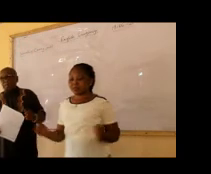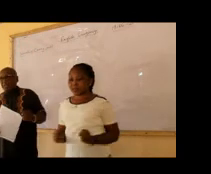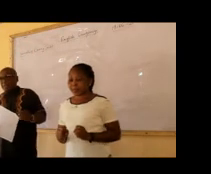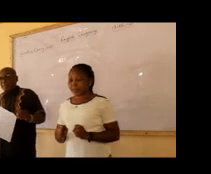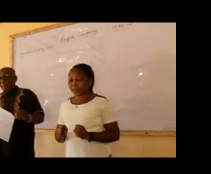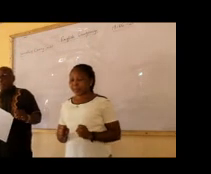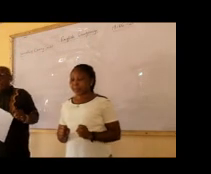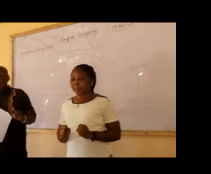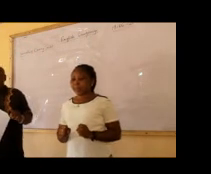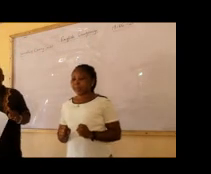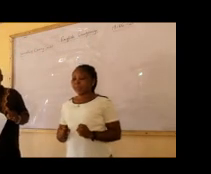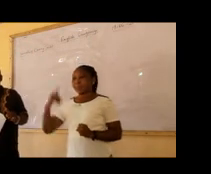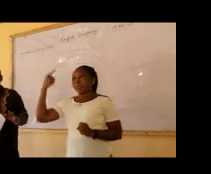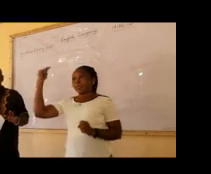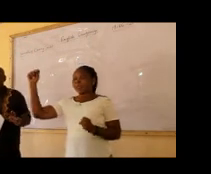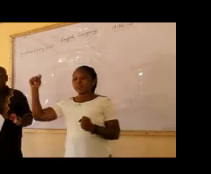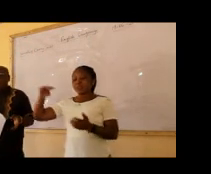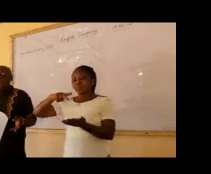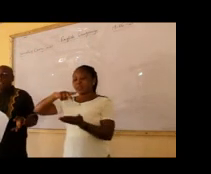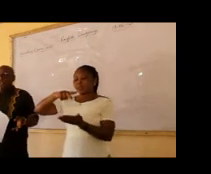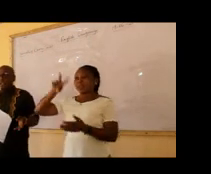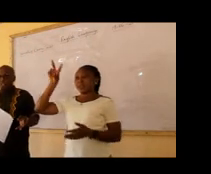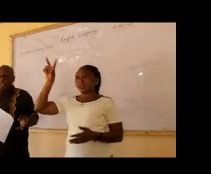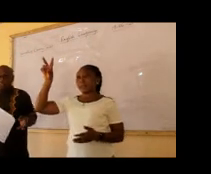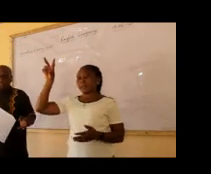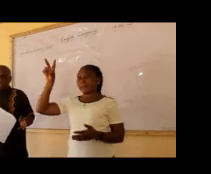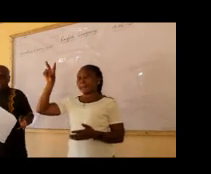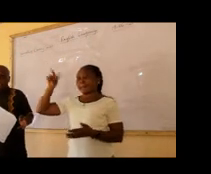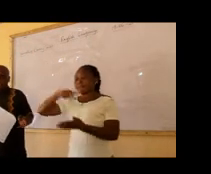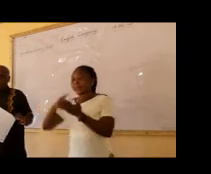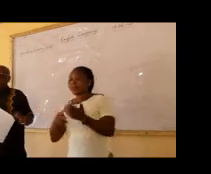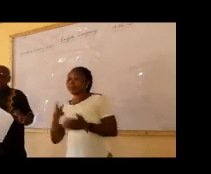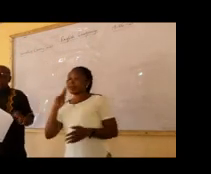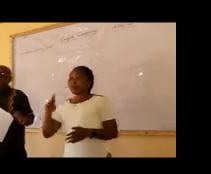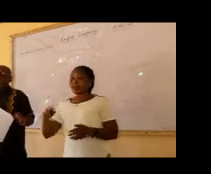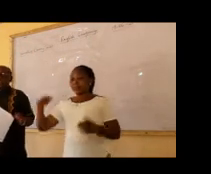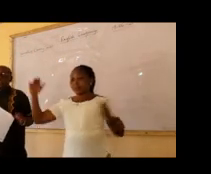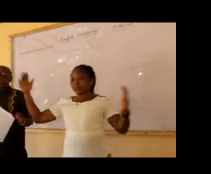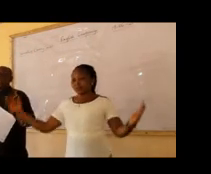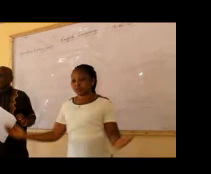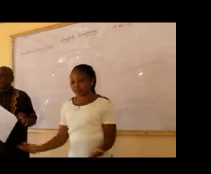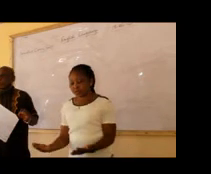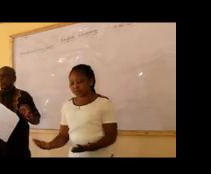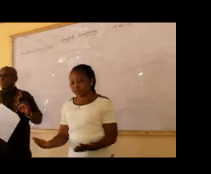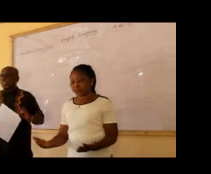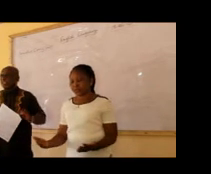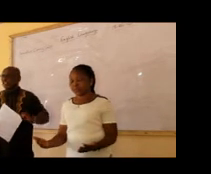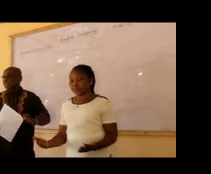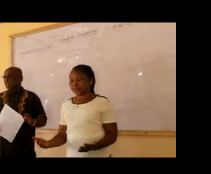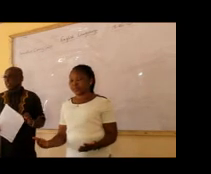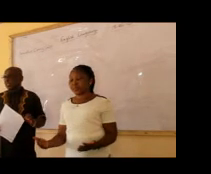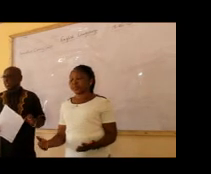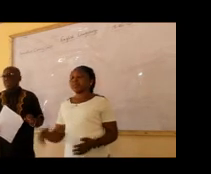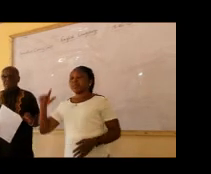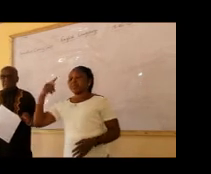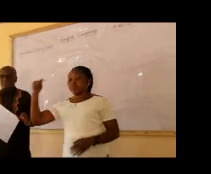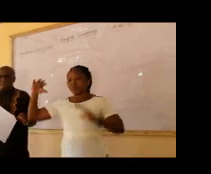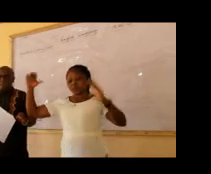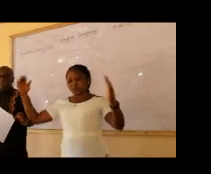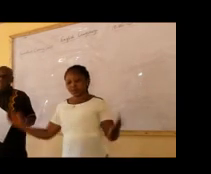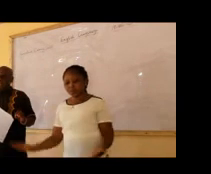The 3 parts are the introduction, and you know that the